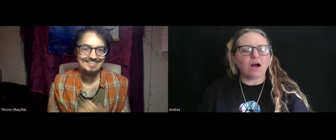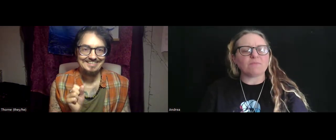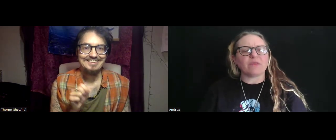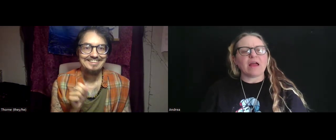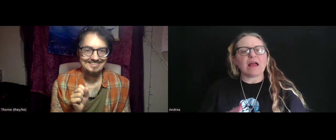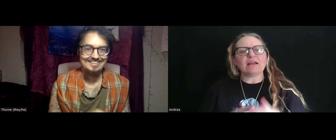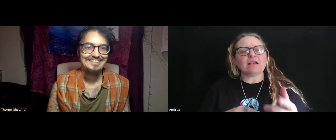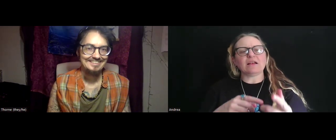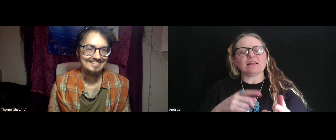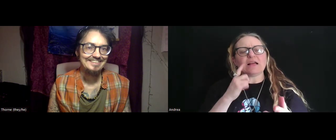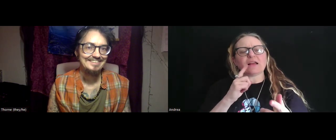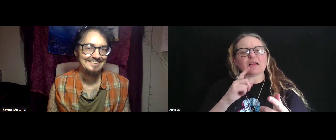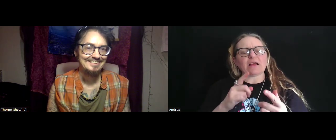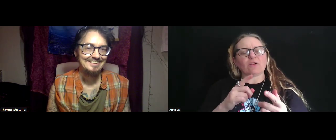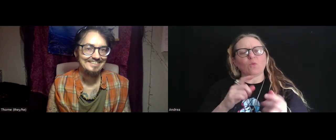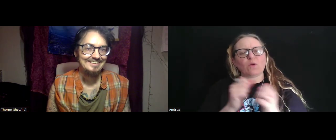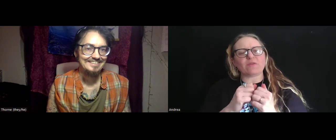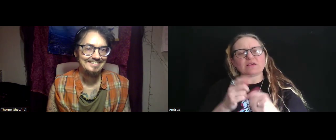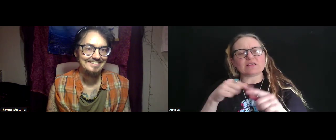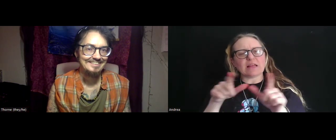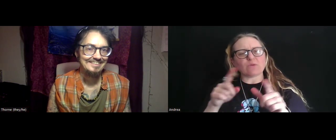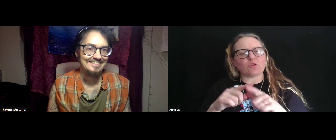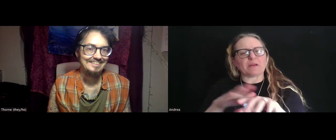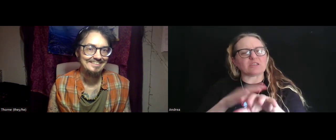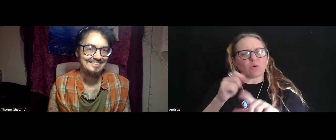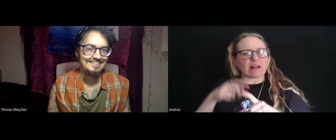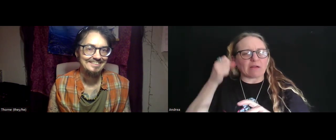Um, and yeah, like with sign language, it would be slower, like